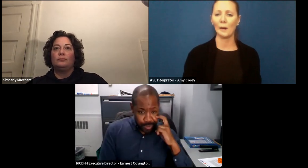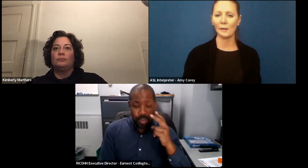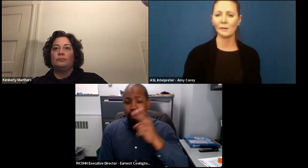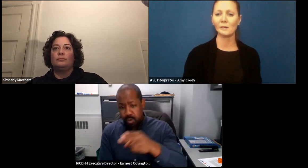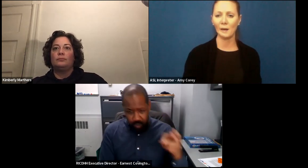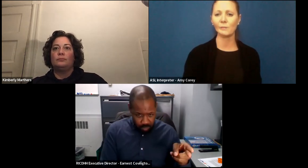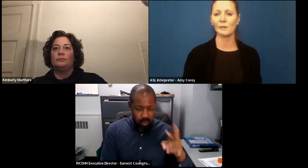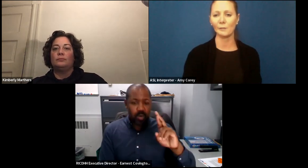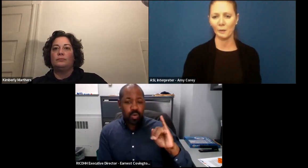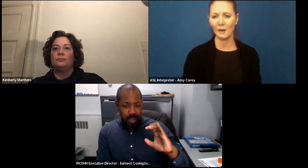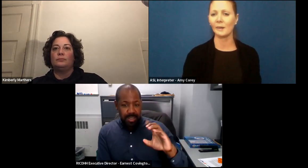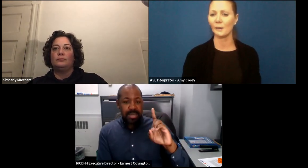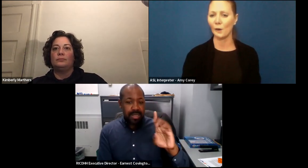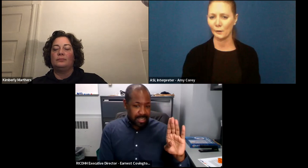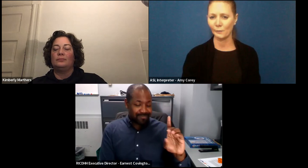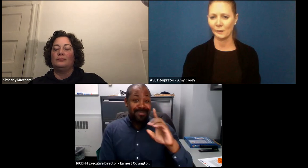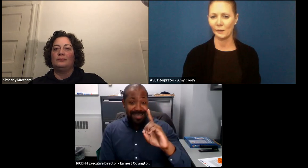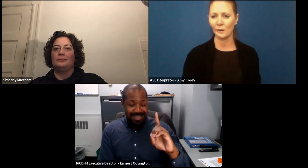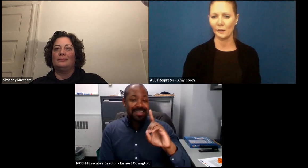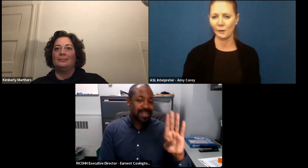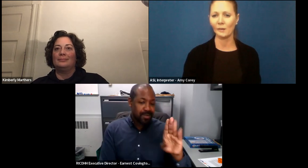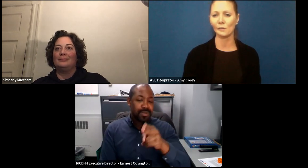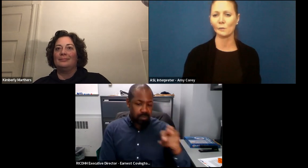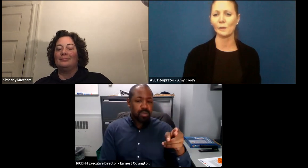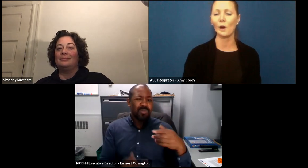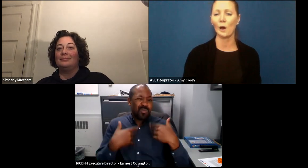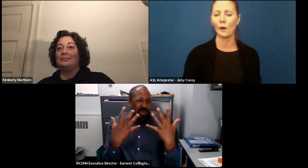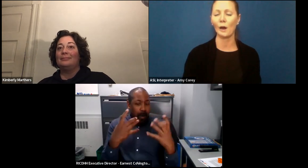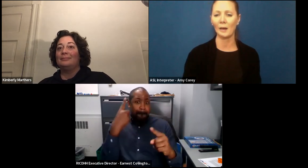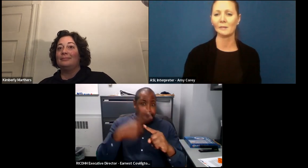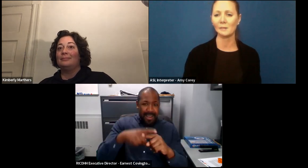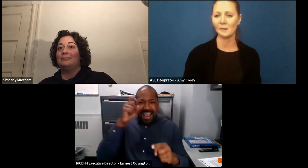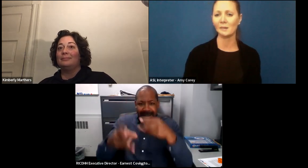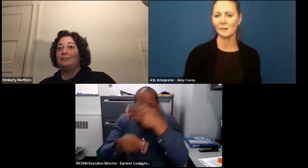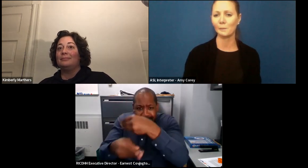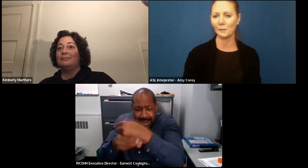So Rhode Island Deaf, Blind, and Hard of Hearing,